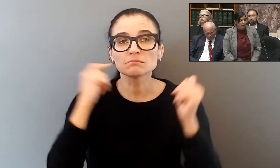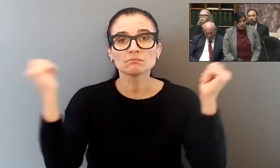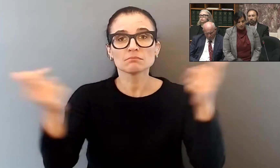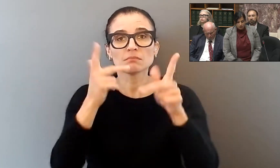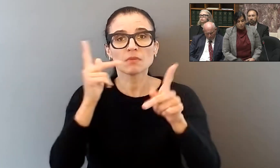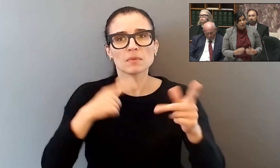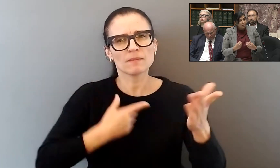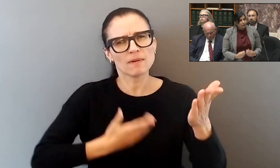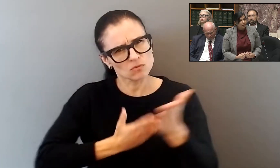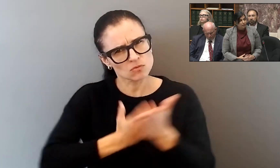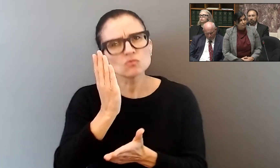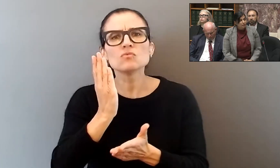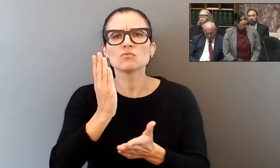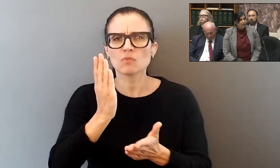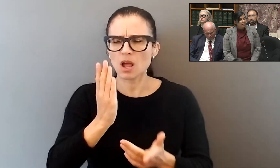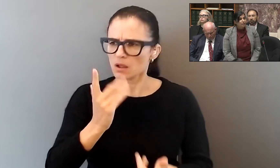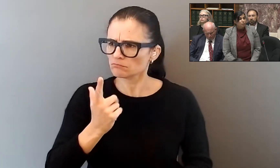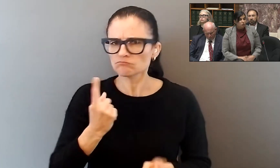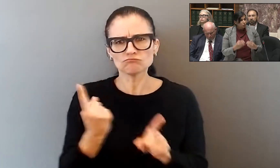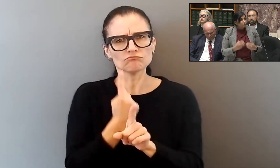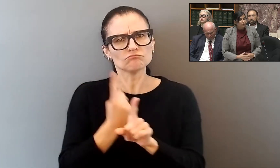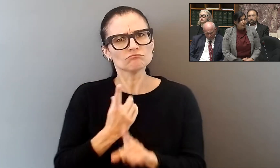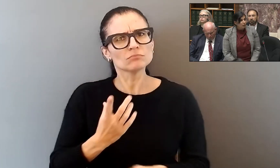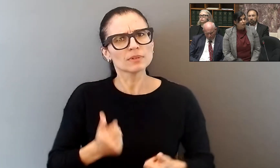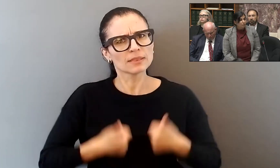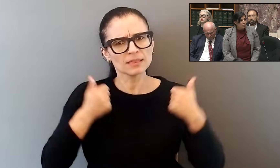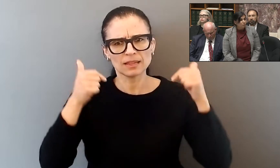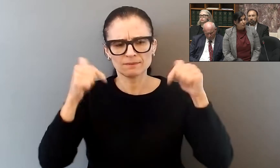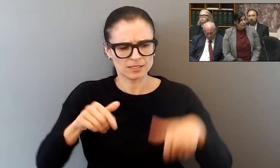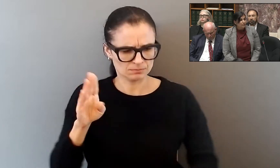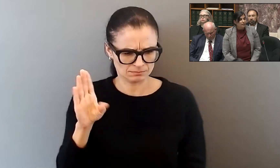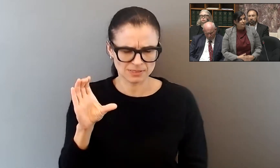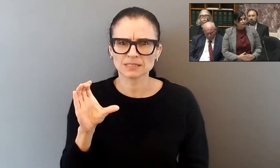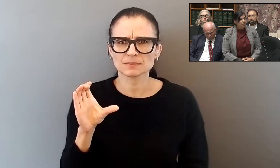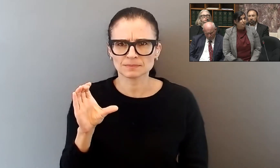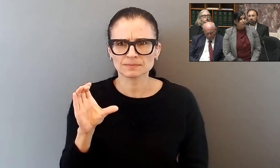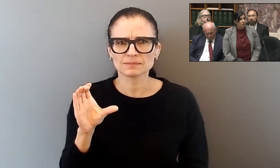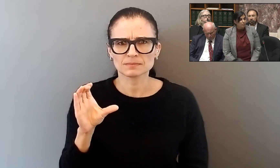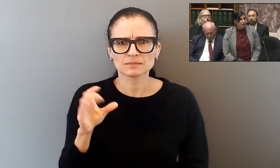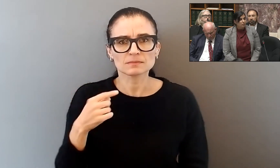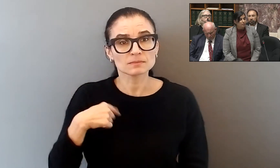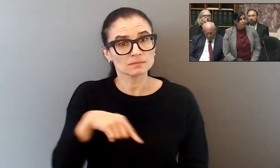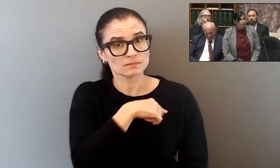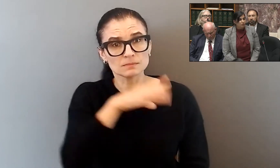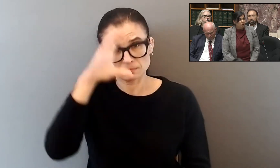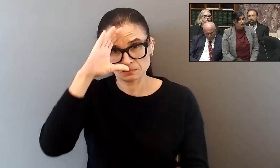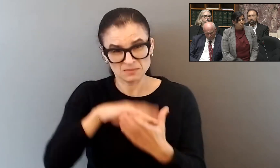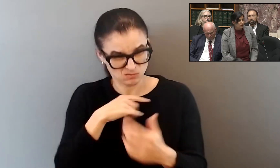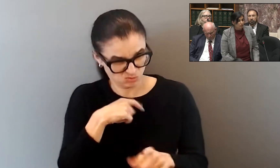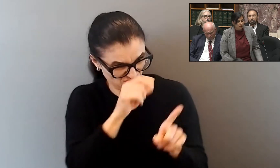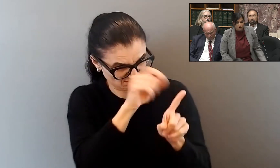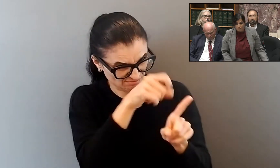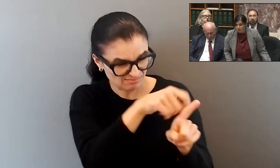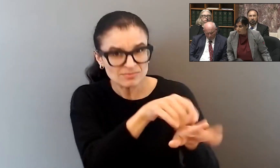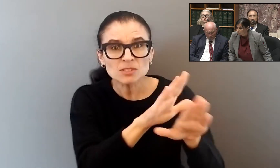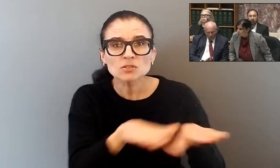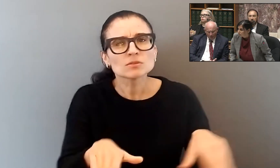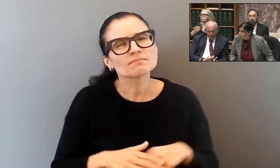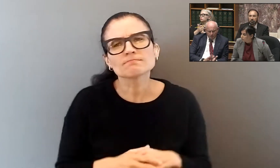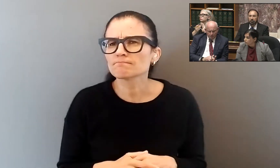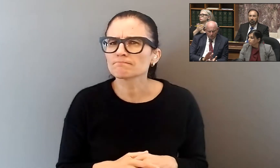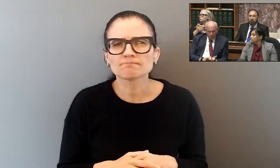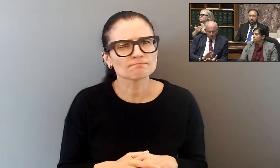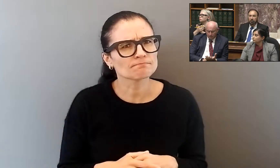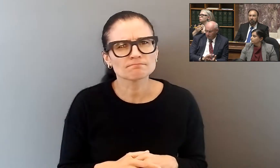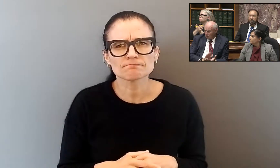Code. We believe that we shouldn't be picking on vulnerable kids and the decisions that their parents make with their doctors. Thank you, Mr. Speaker.